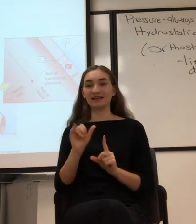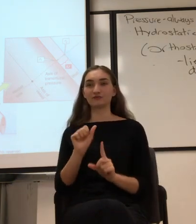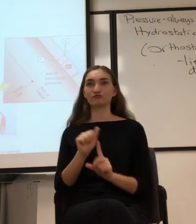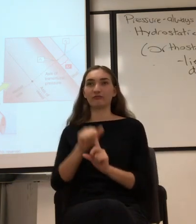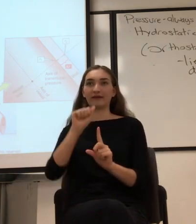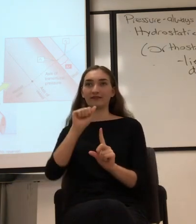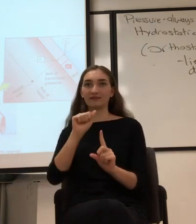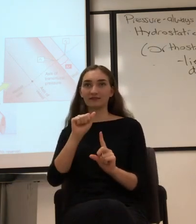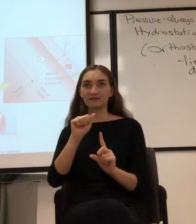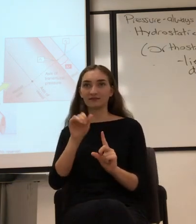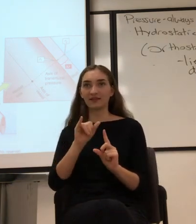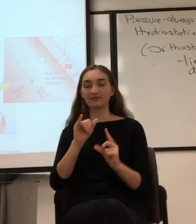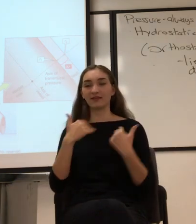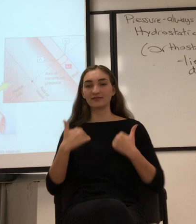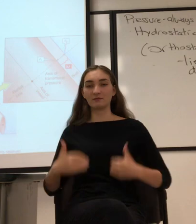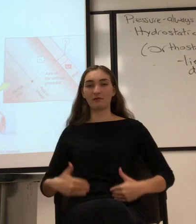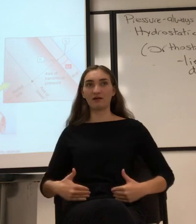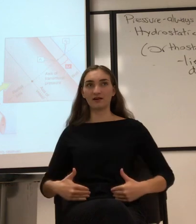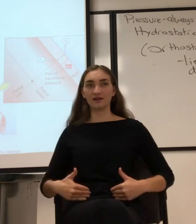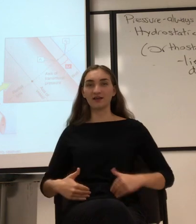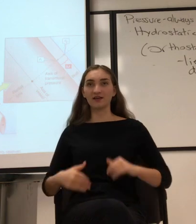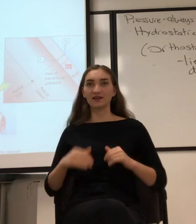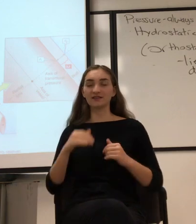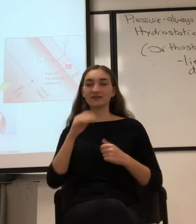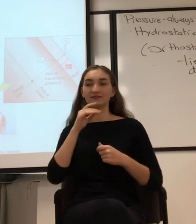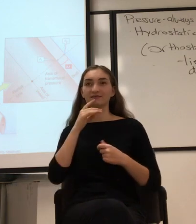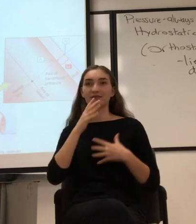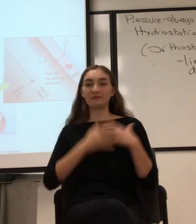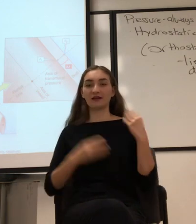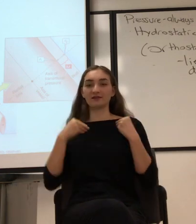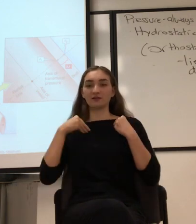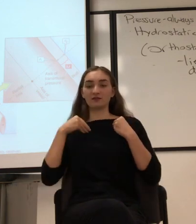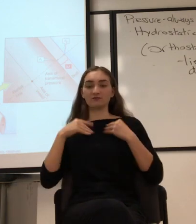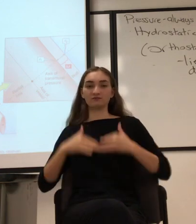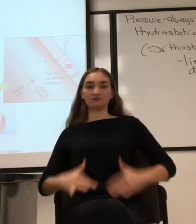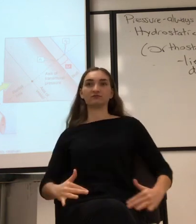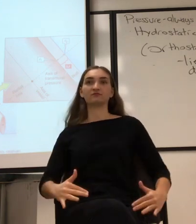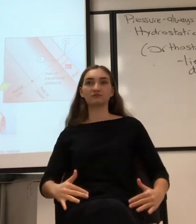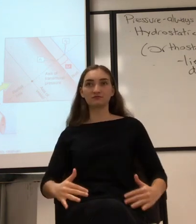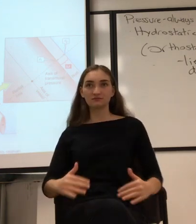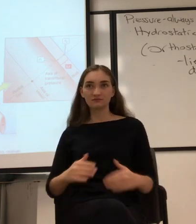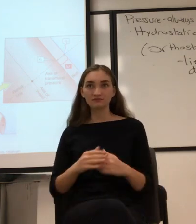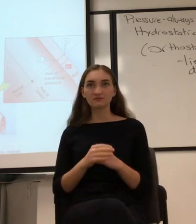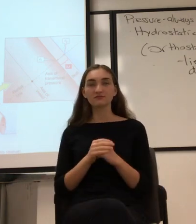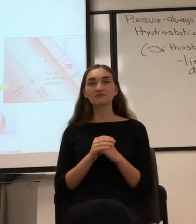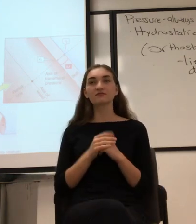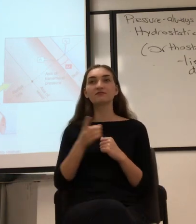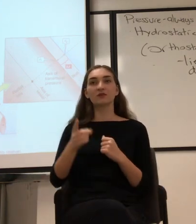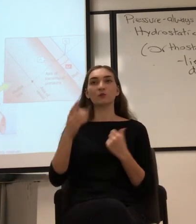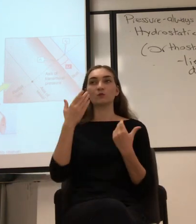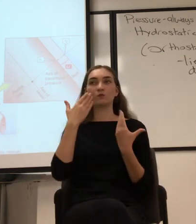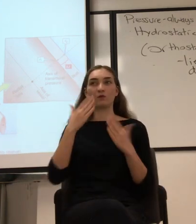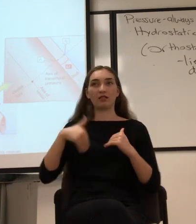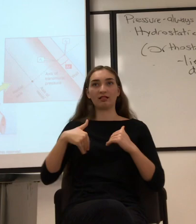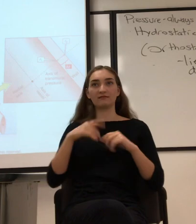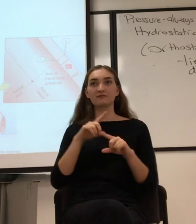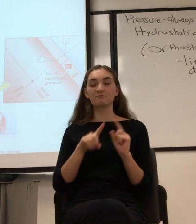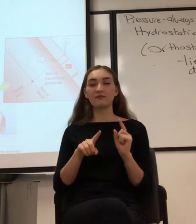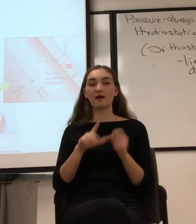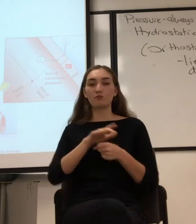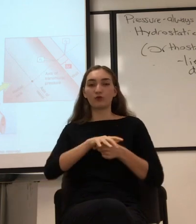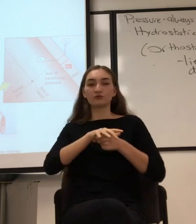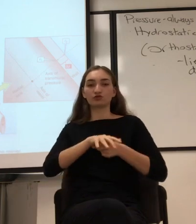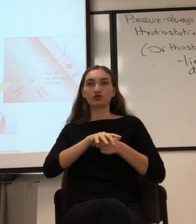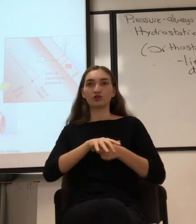like going down. But the thing is, you don't know this yet. The pressure sensors that pick